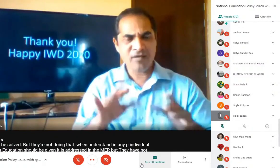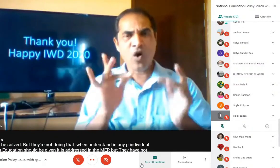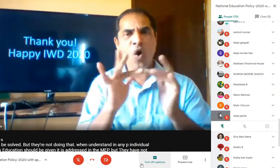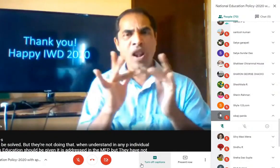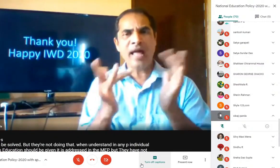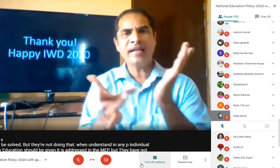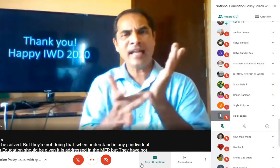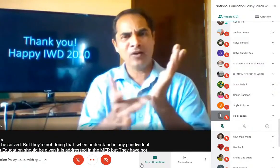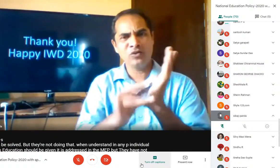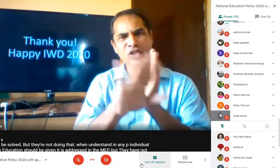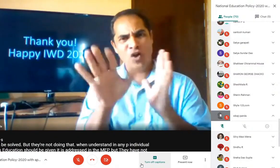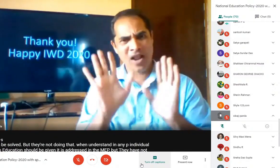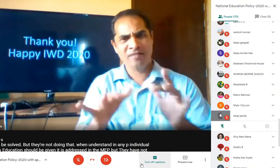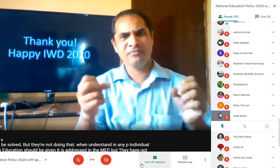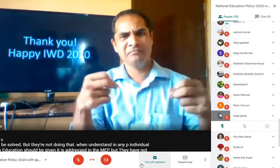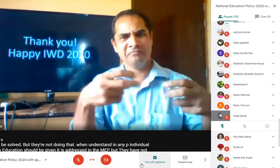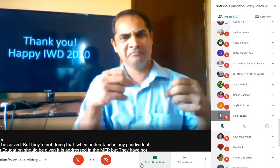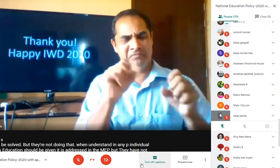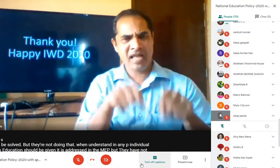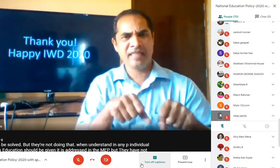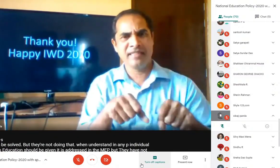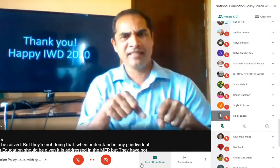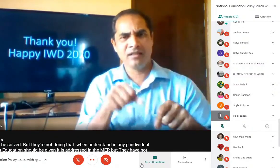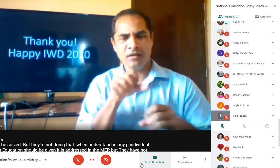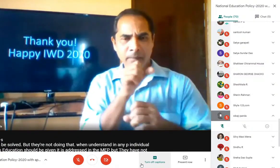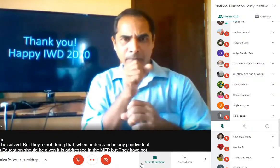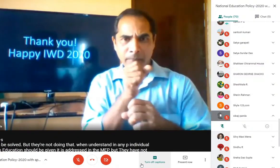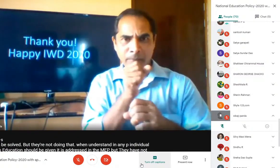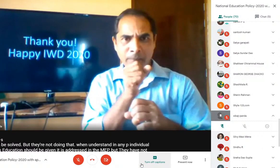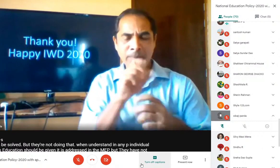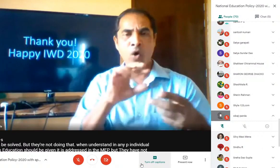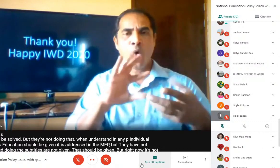with the teachers, the subtitles in all the online education platforms.